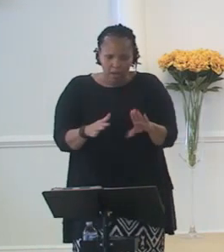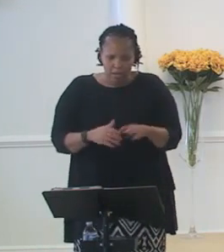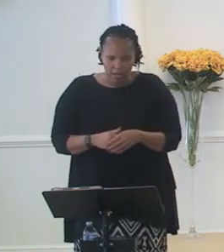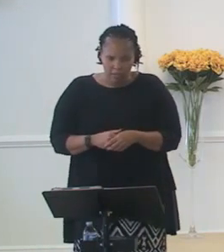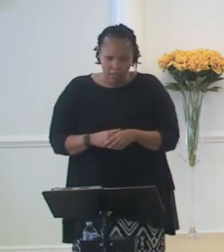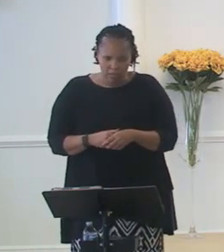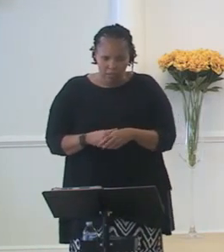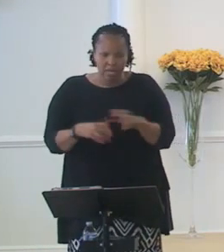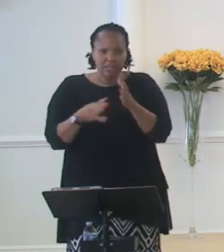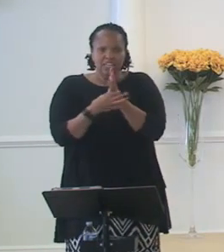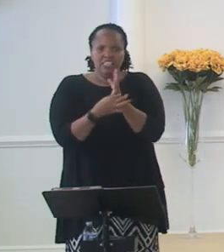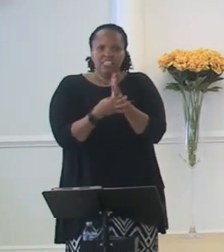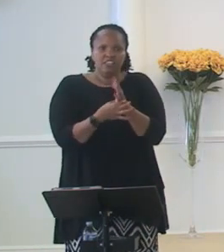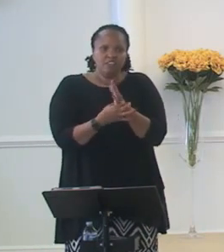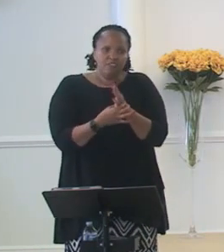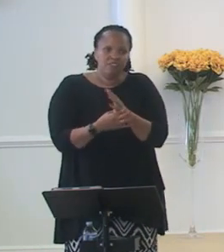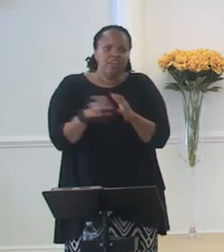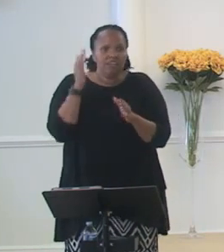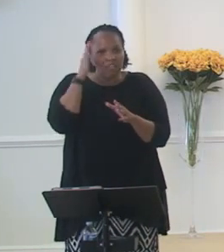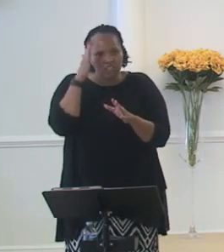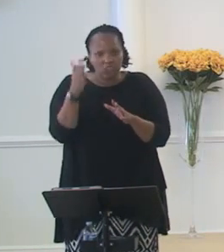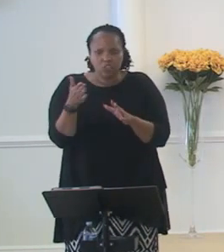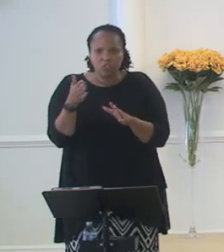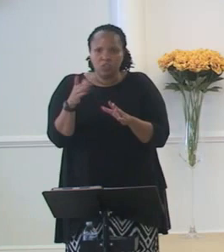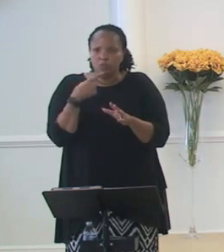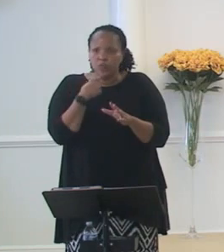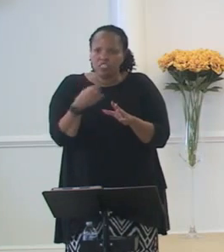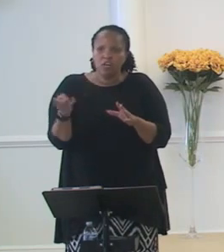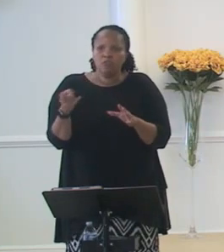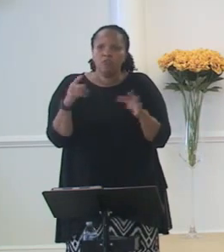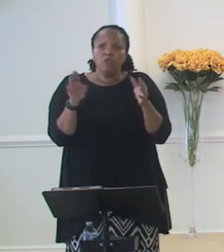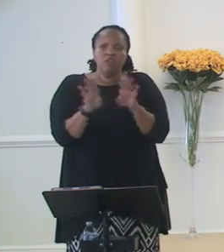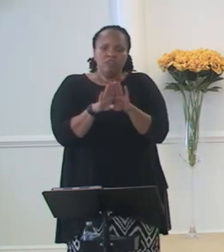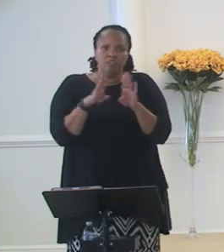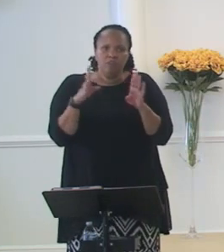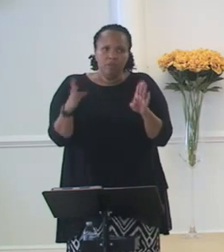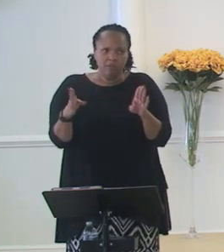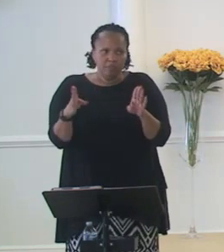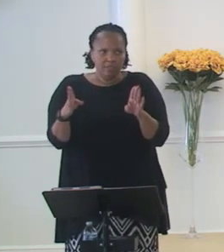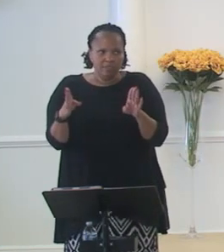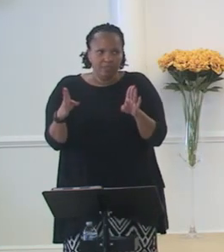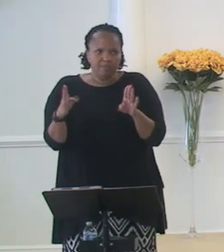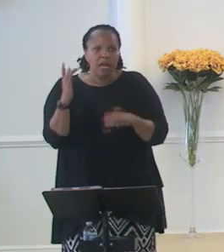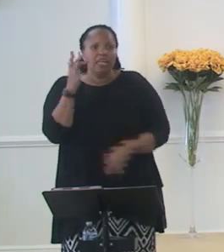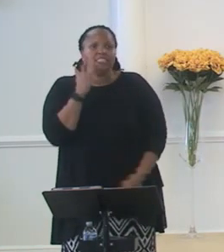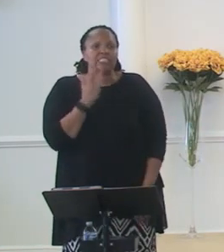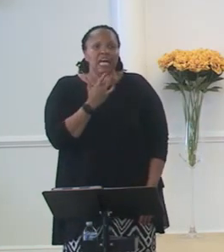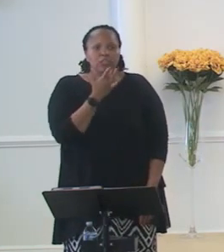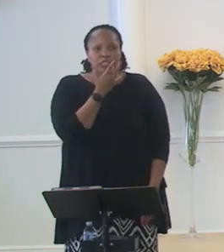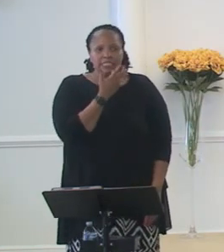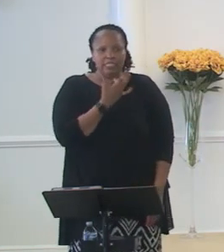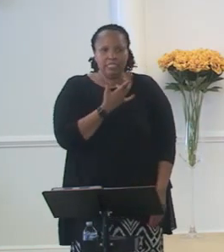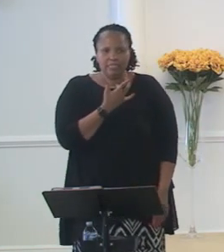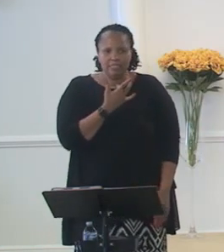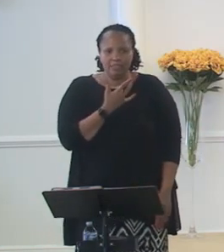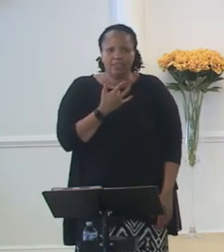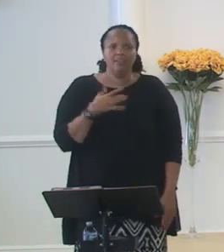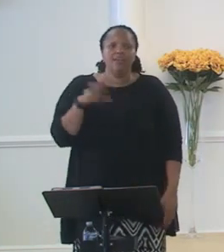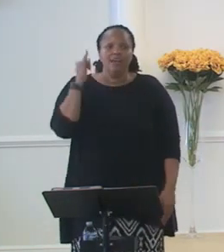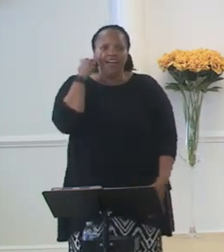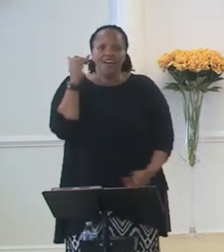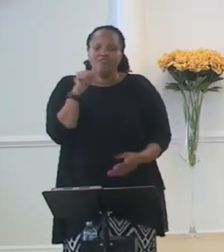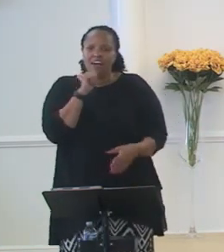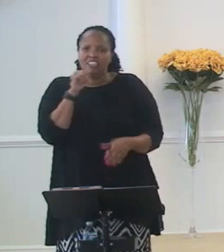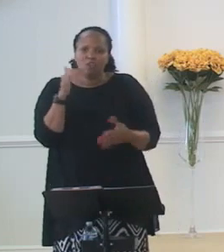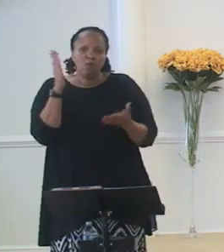the flesh will introduce this door that opens ideology scarcity. If I don't